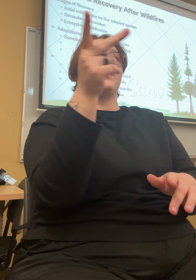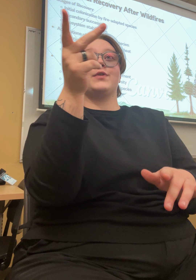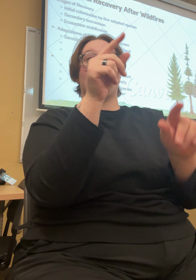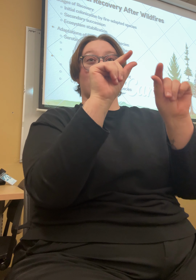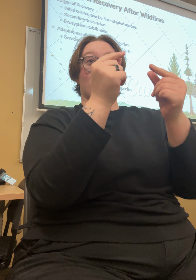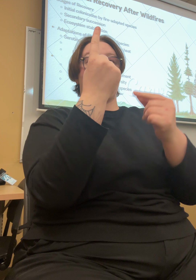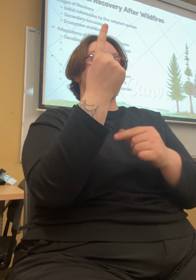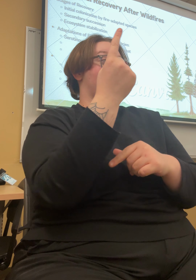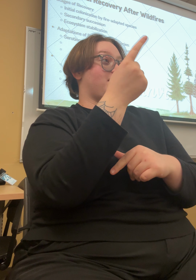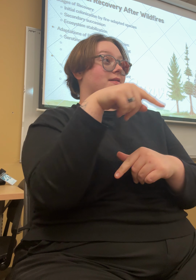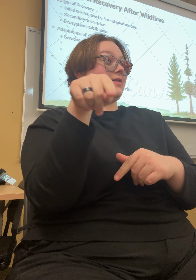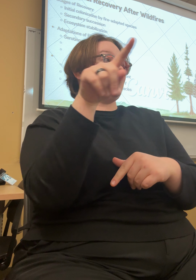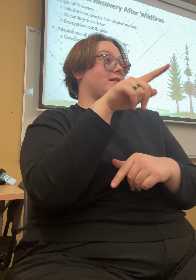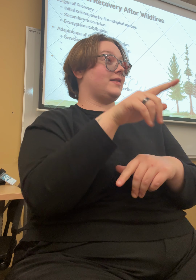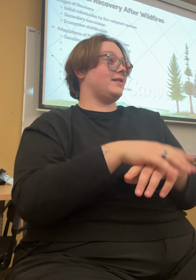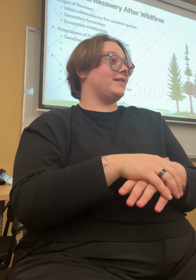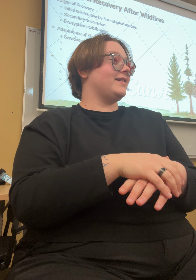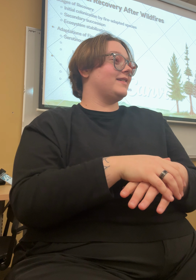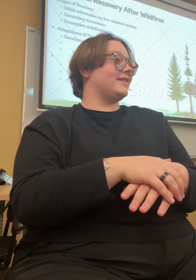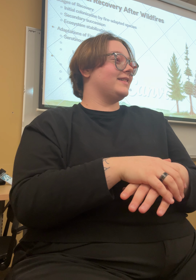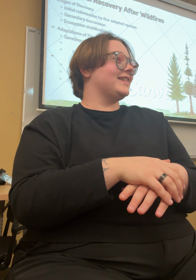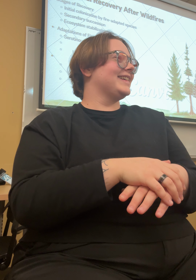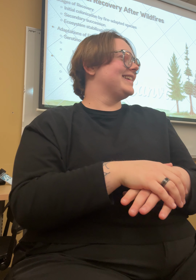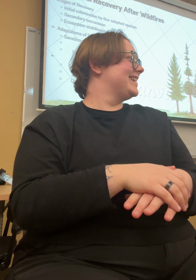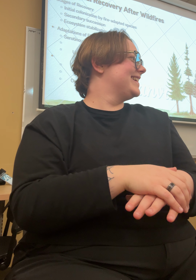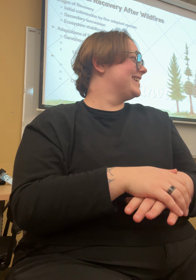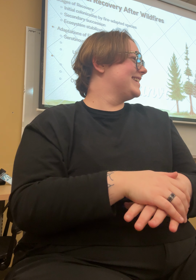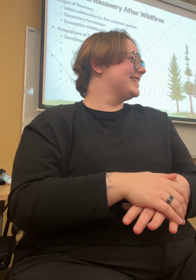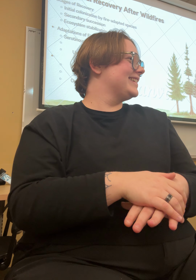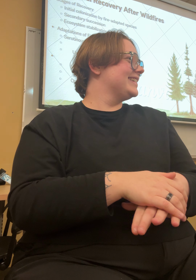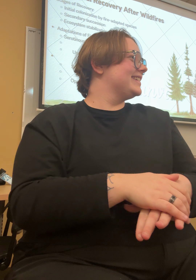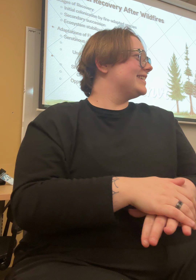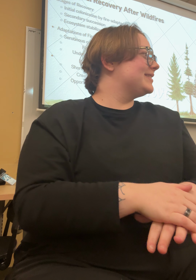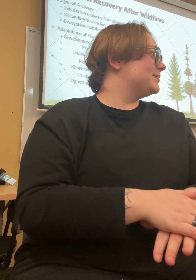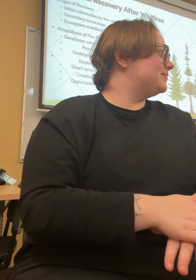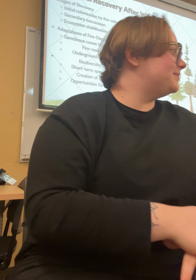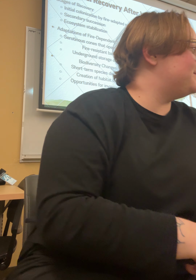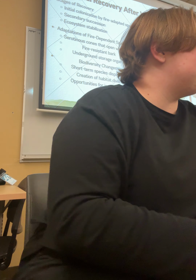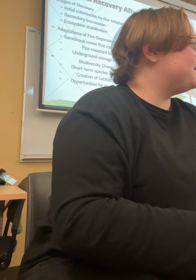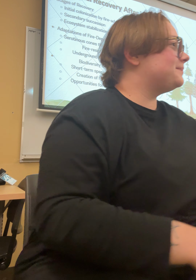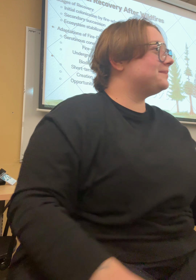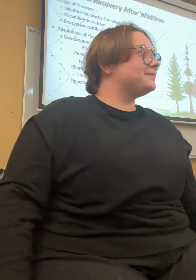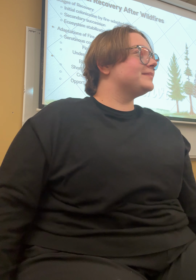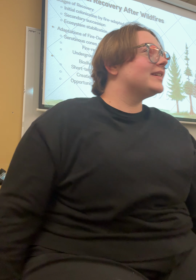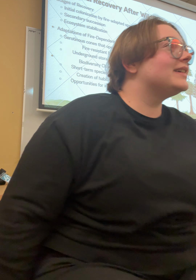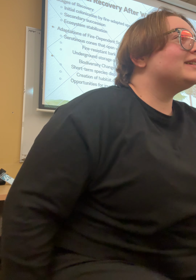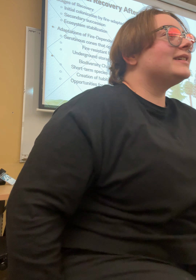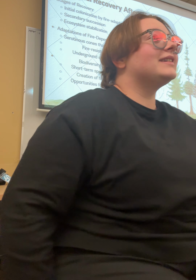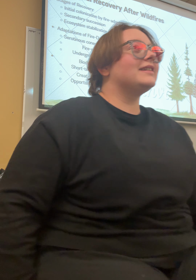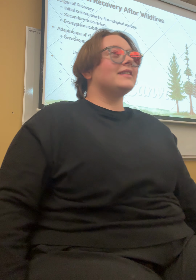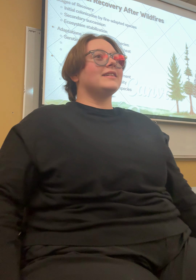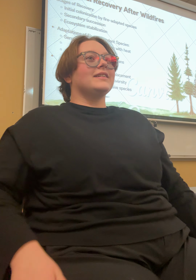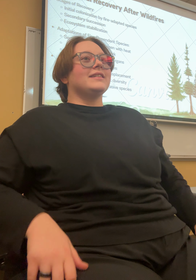Alright. You can have, how you doing, Sammy? Okay, you can have one paper for Yeah, I want to